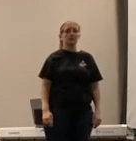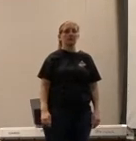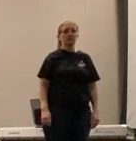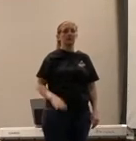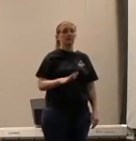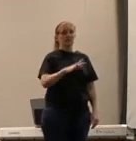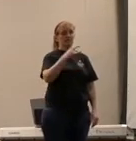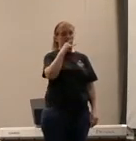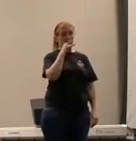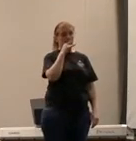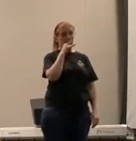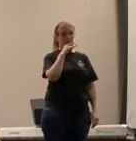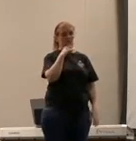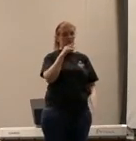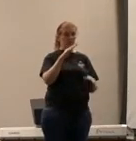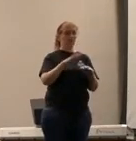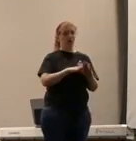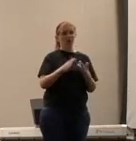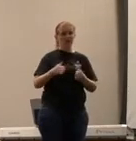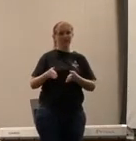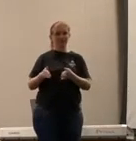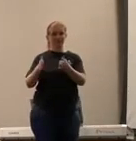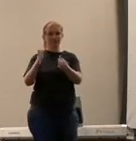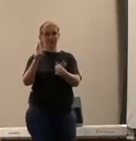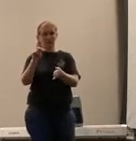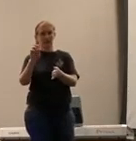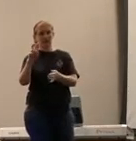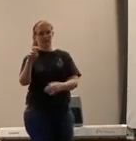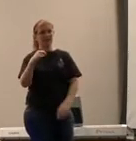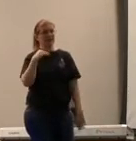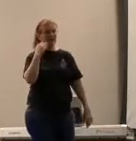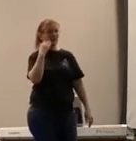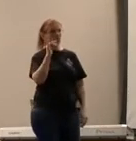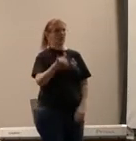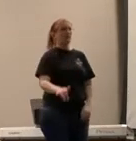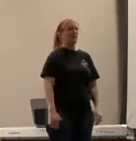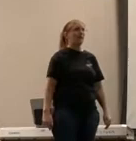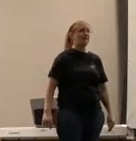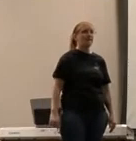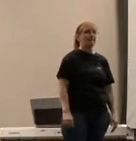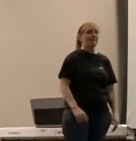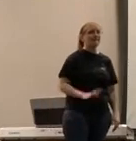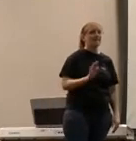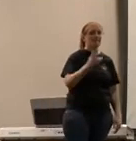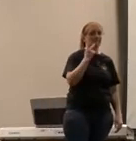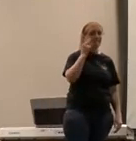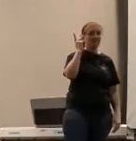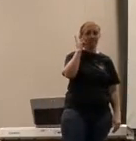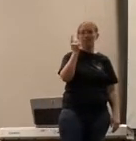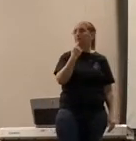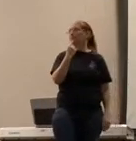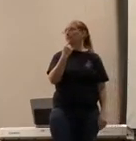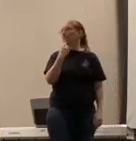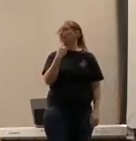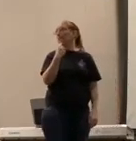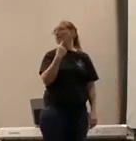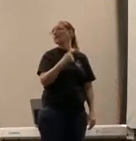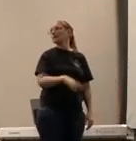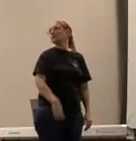This kid is on uneven street. And I know it. And his parents said,